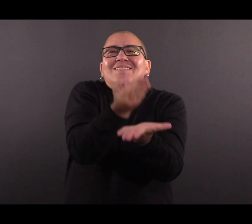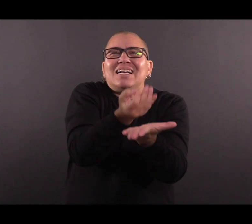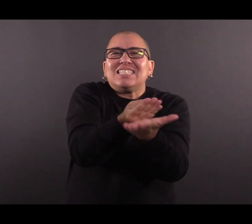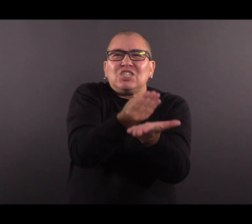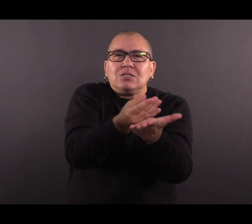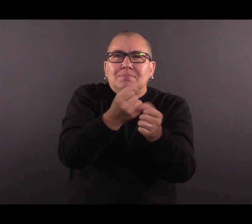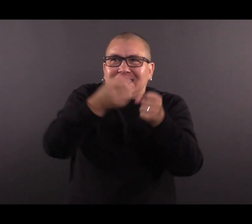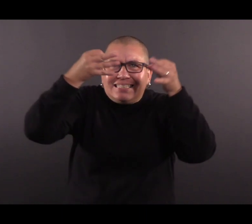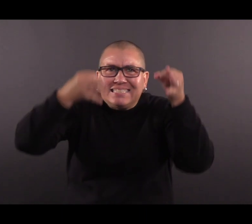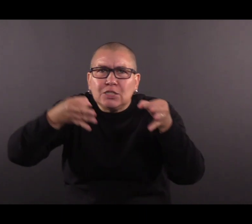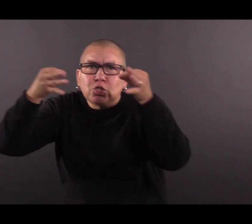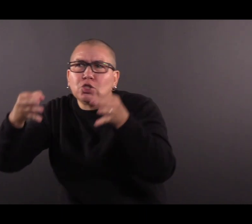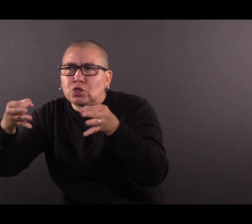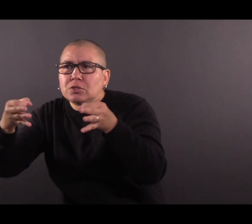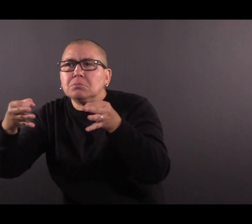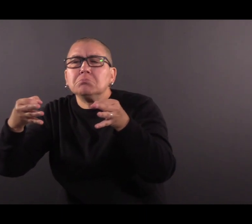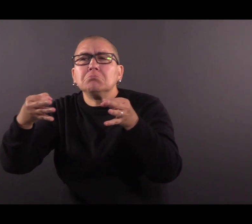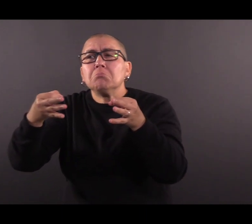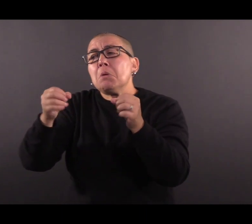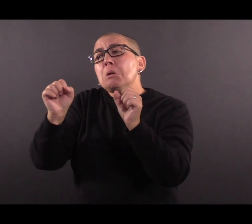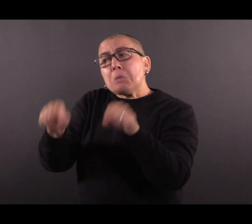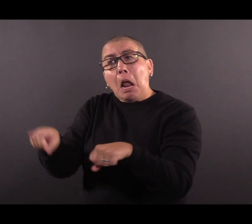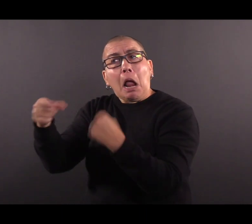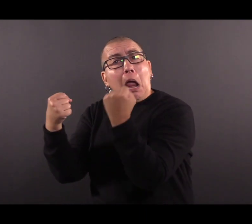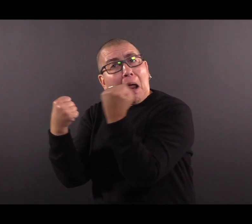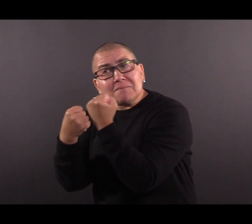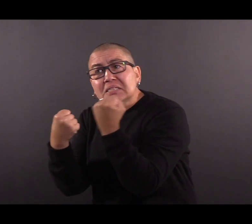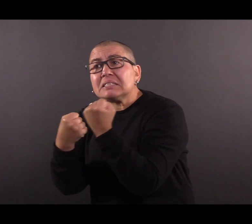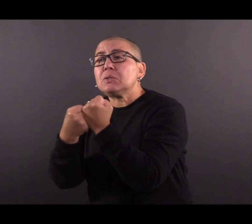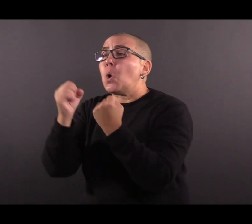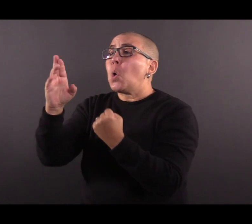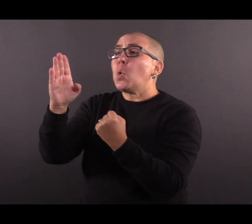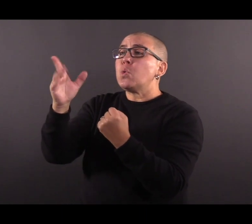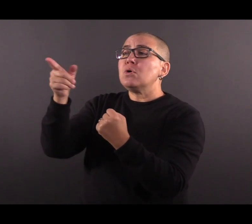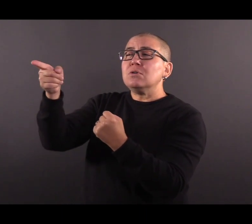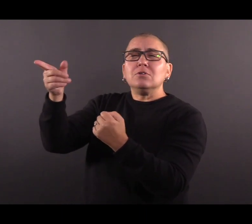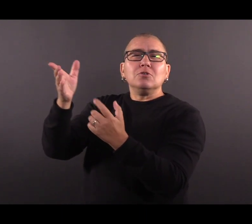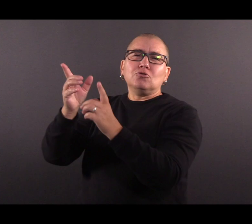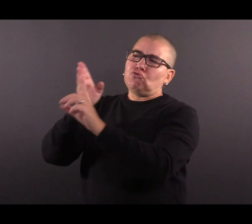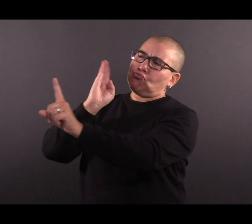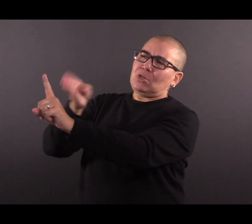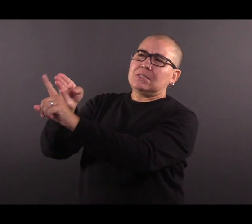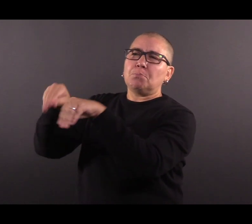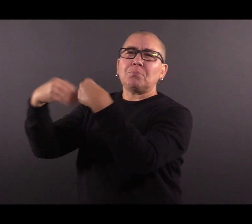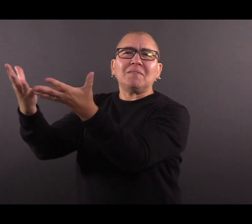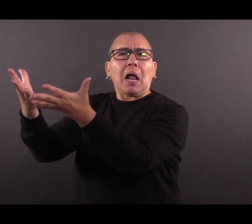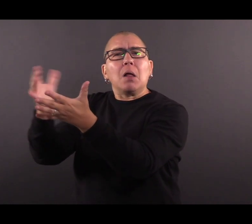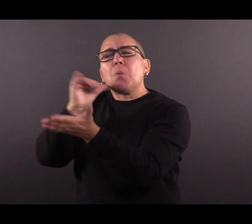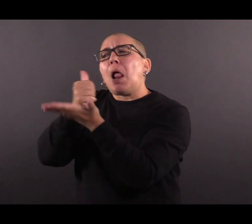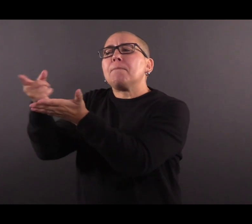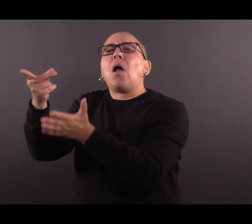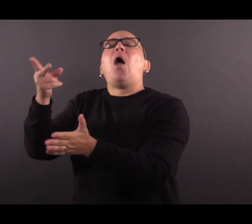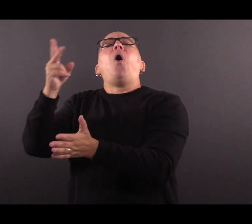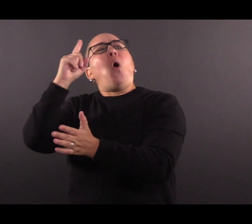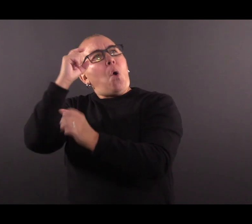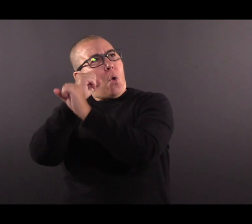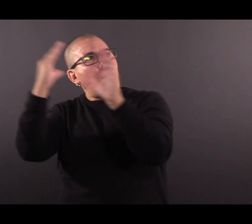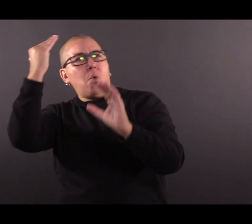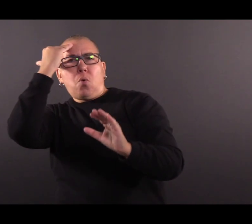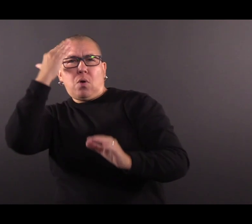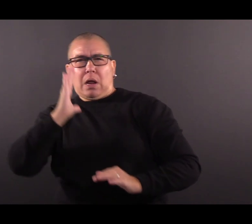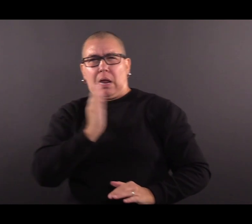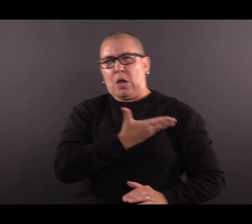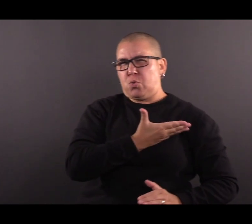service provider agency. Although advocates and direct service providers interested in this topic will also find it to be